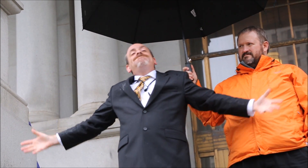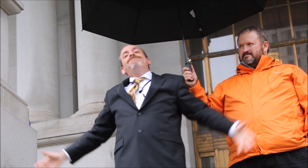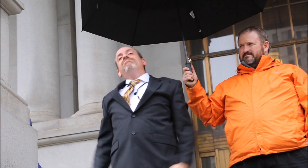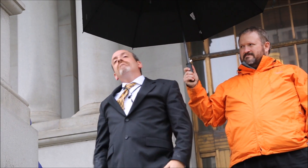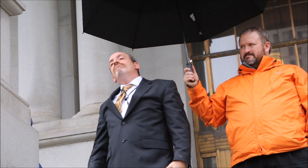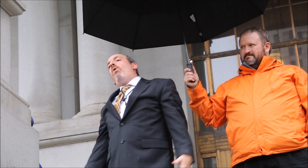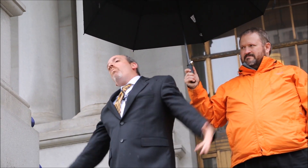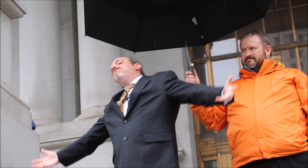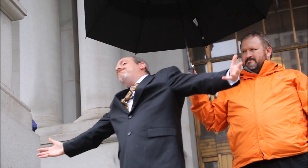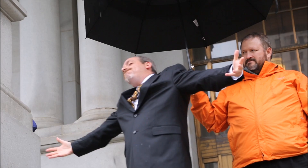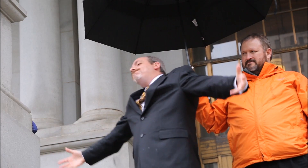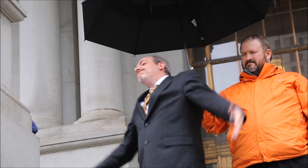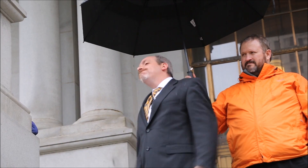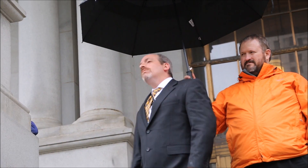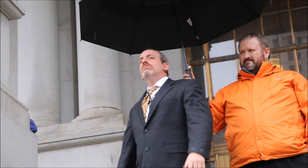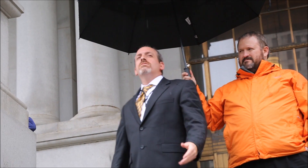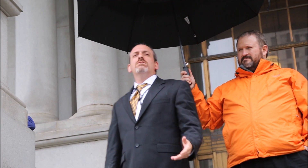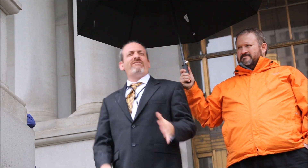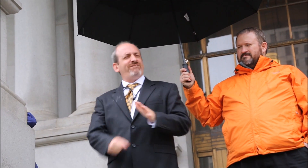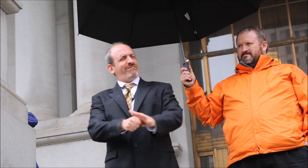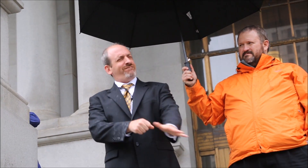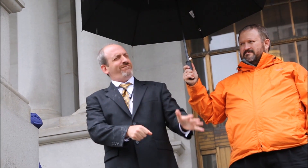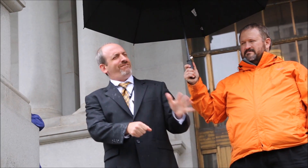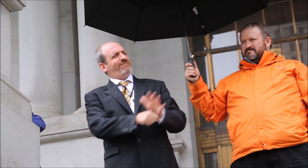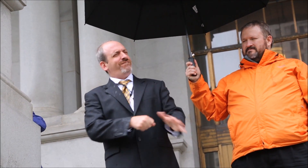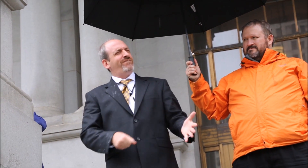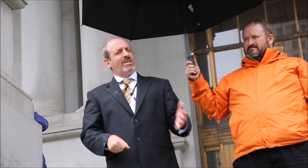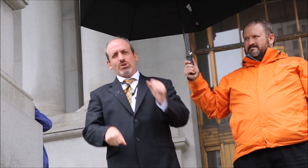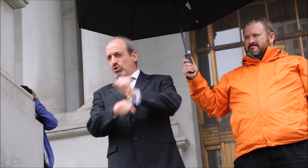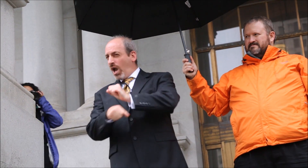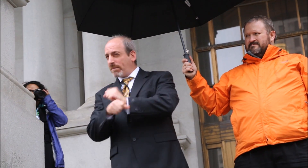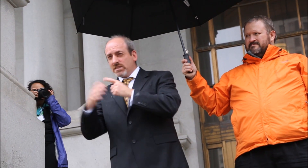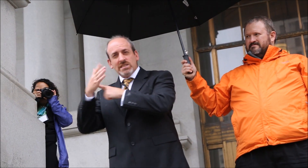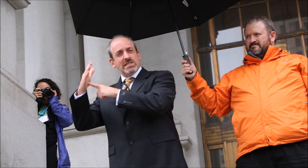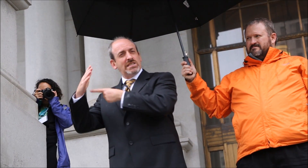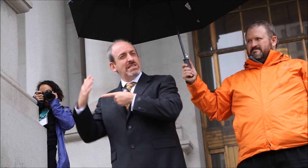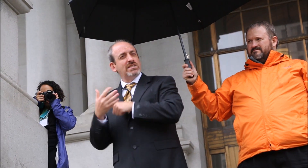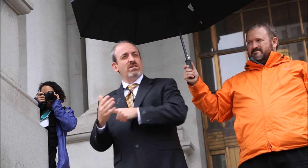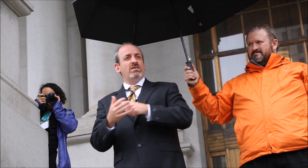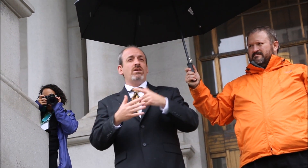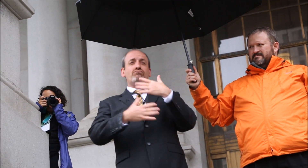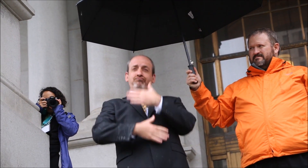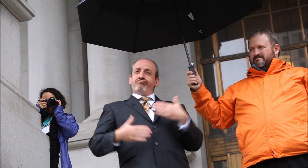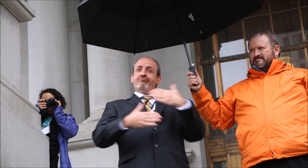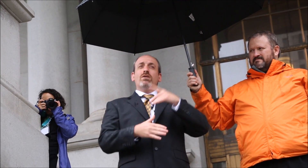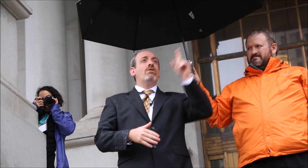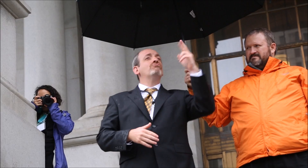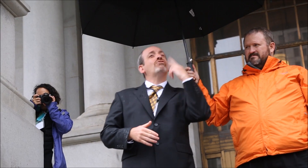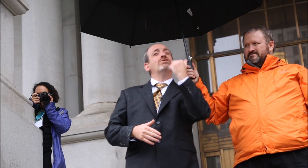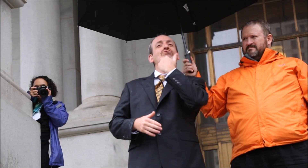the education. Job interview comes up, the interpreter's there, but we can't have an interpreter, interpreter's too expensive. So you